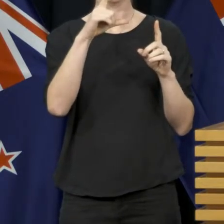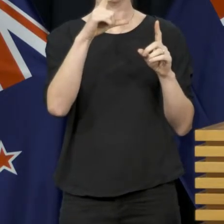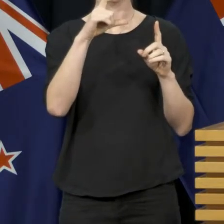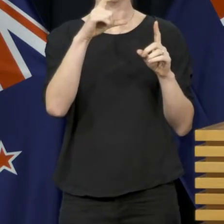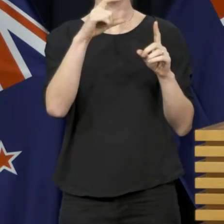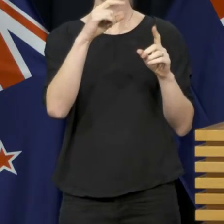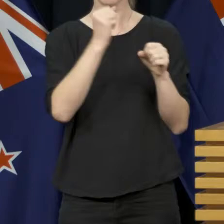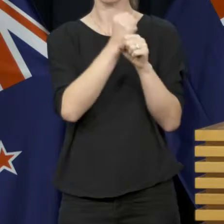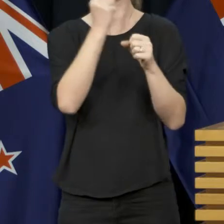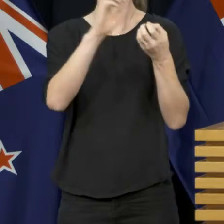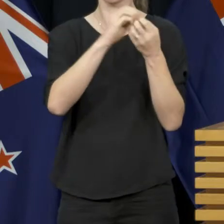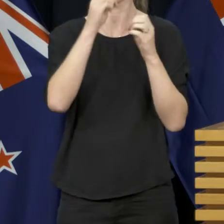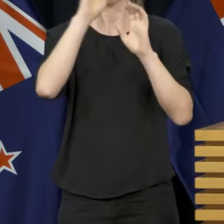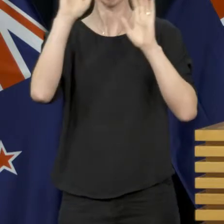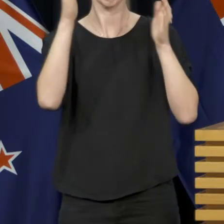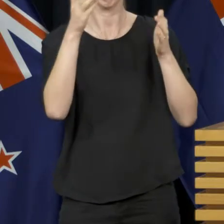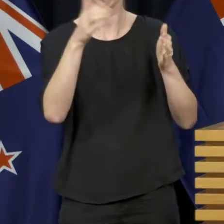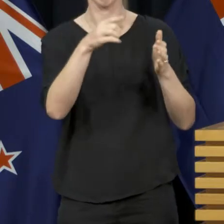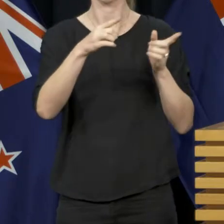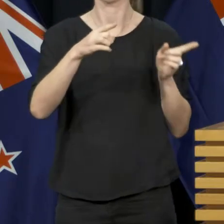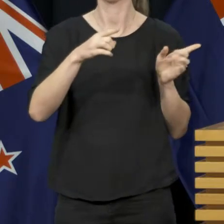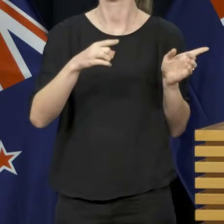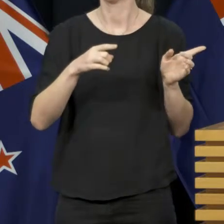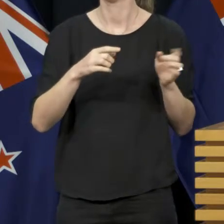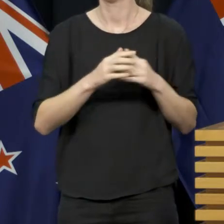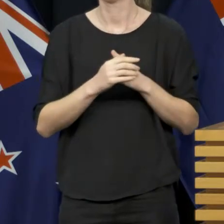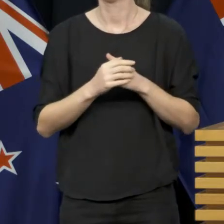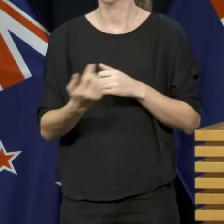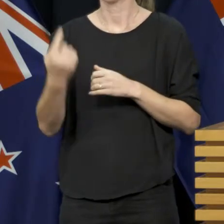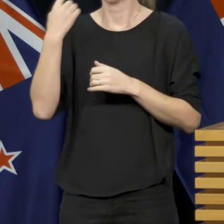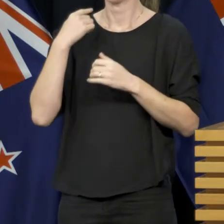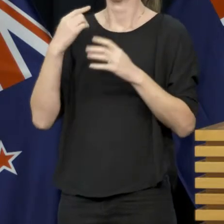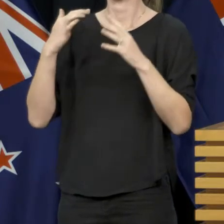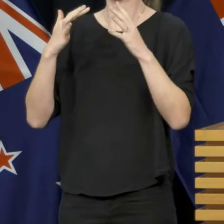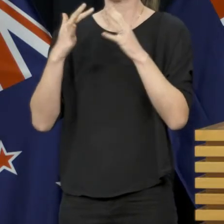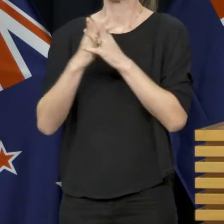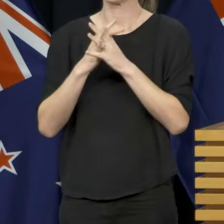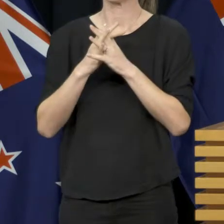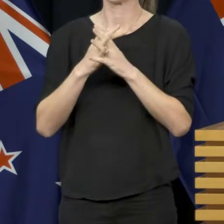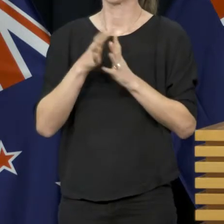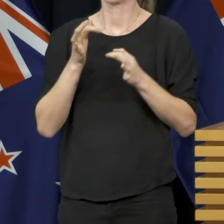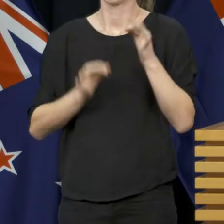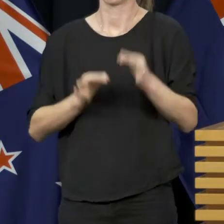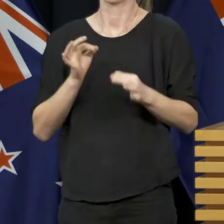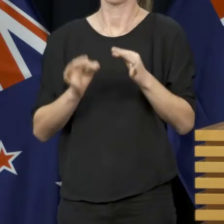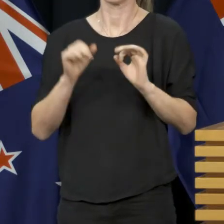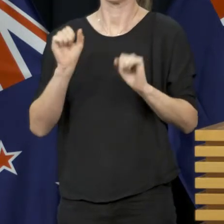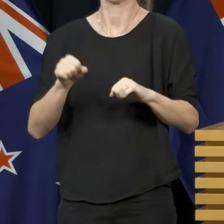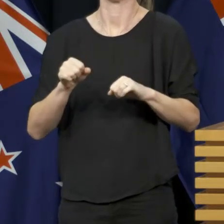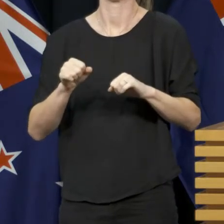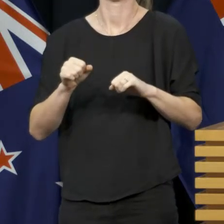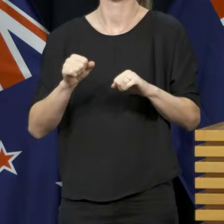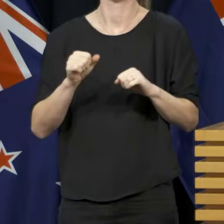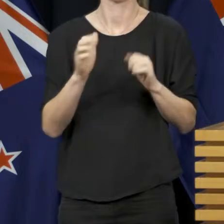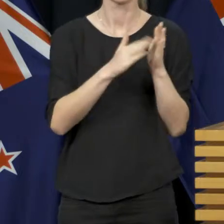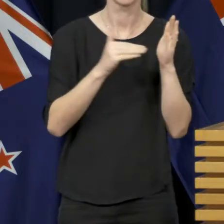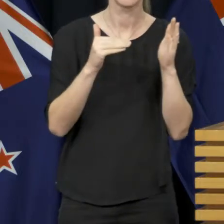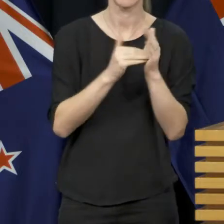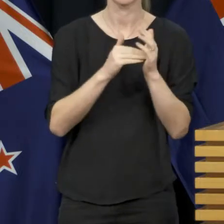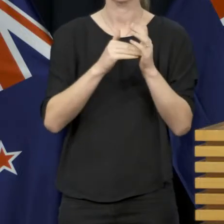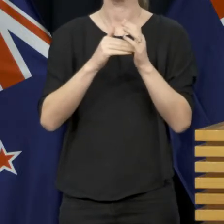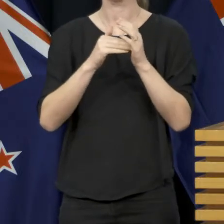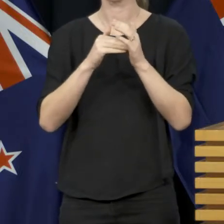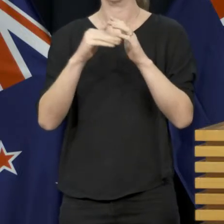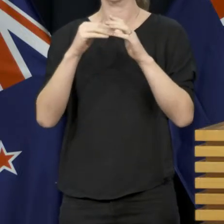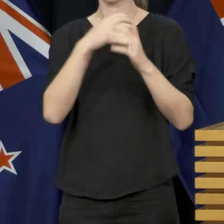as I say, it's been an assessment that we've been taking from last week. We need, as a country, as a government, as a cabinet,